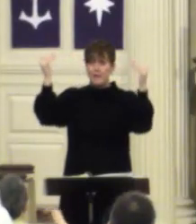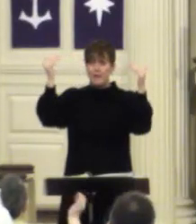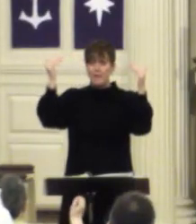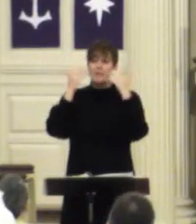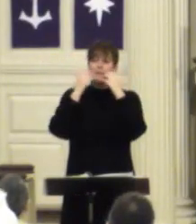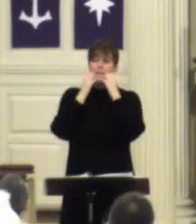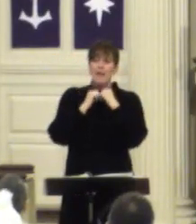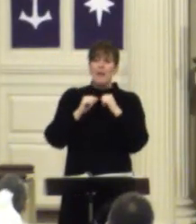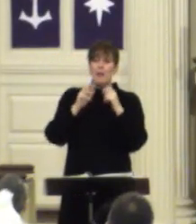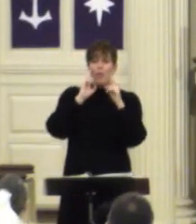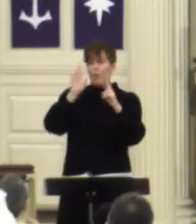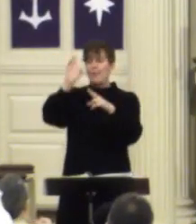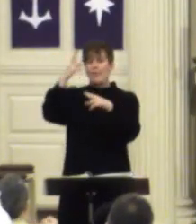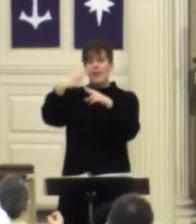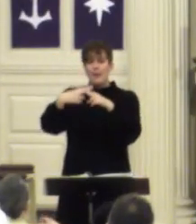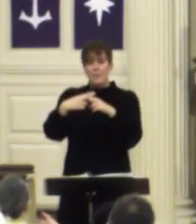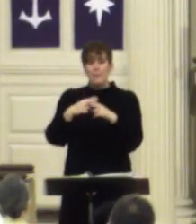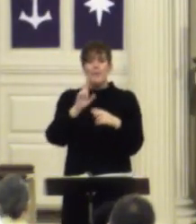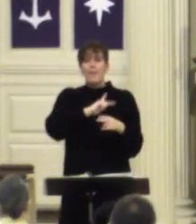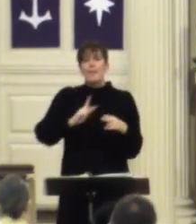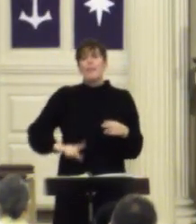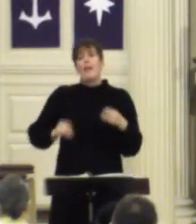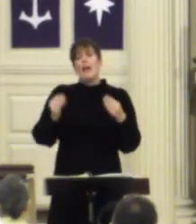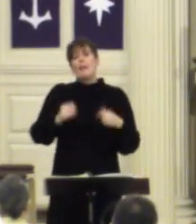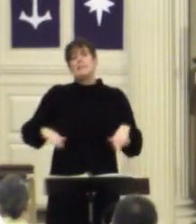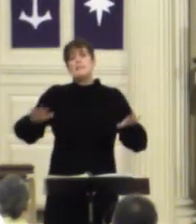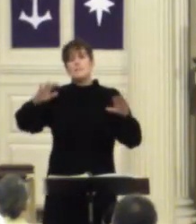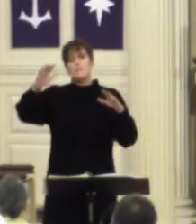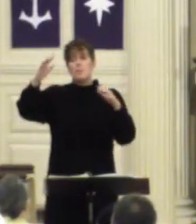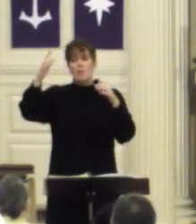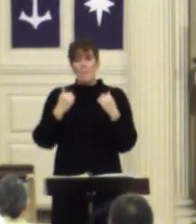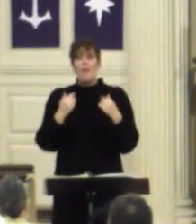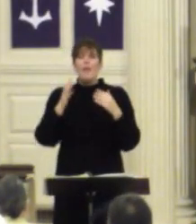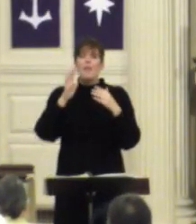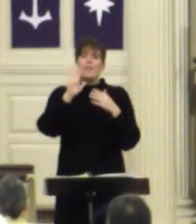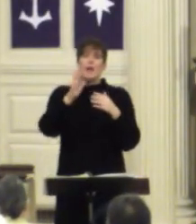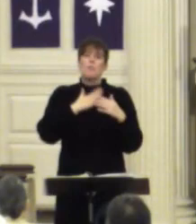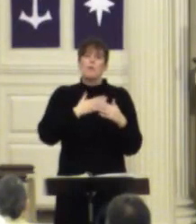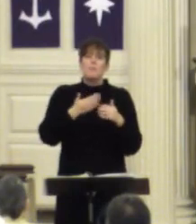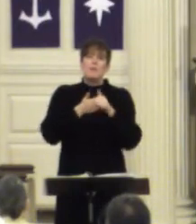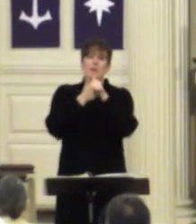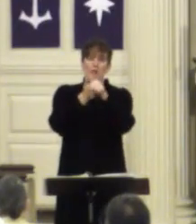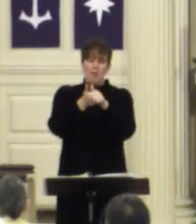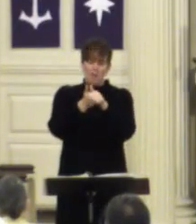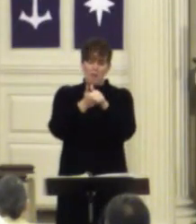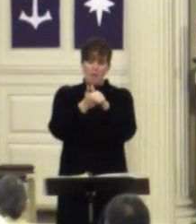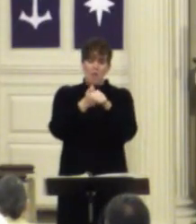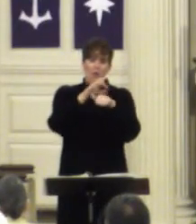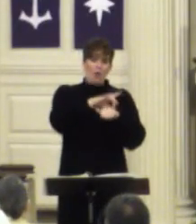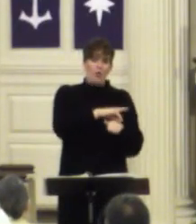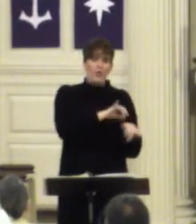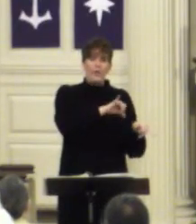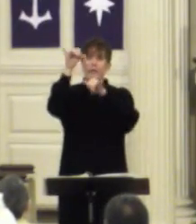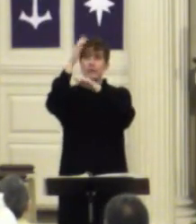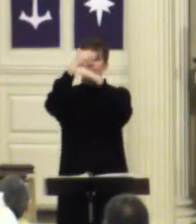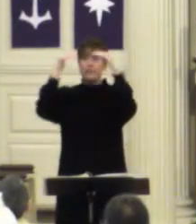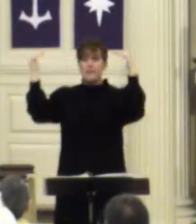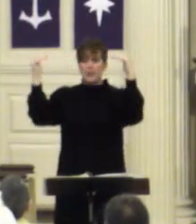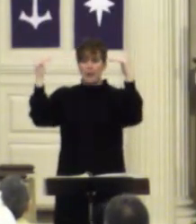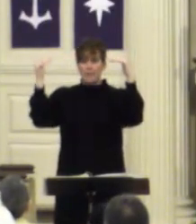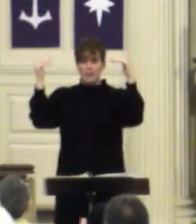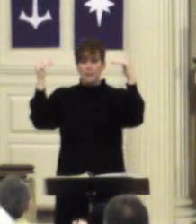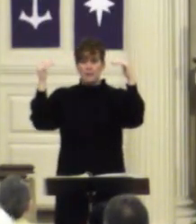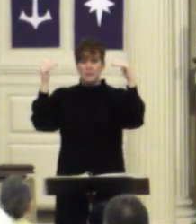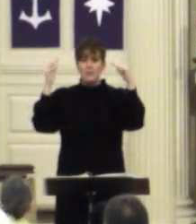heaven, hallowed be thy name. Thy kingdom come, thy will be done, on earth as it is in